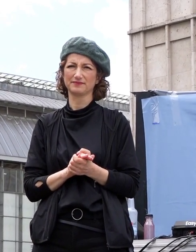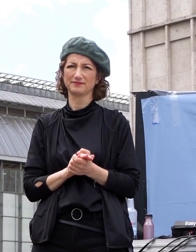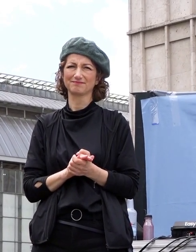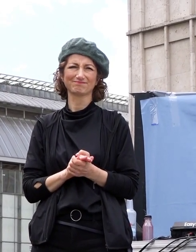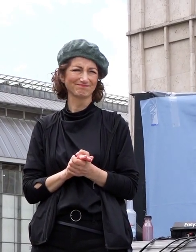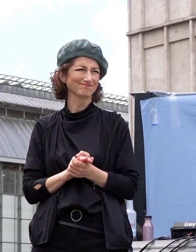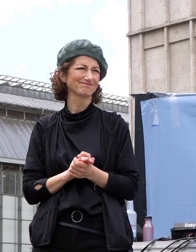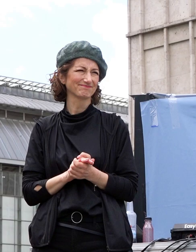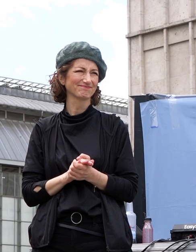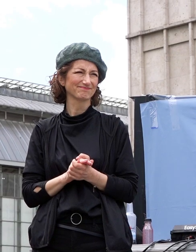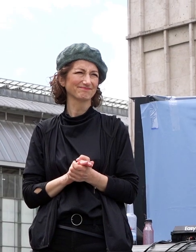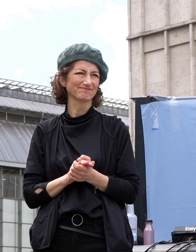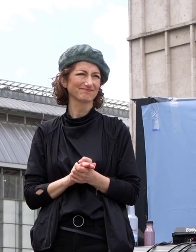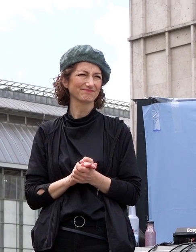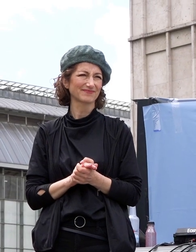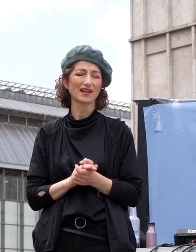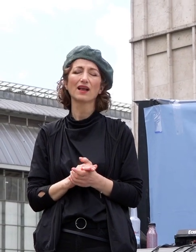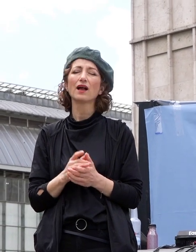And care.